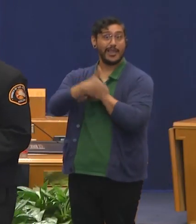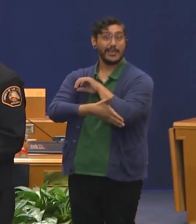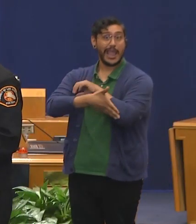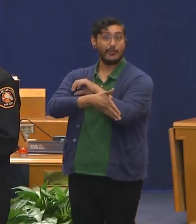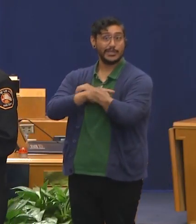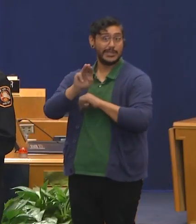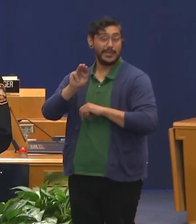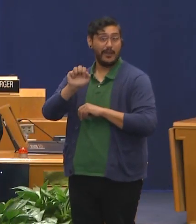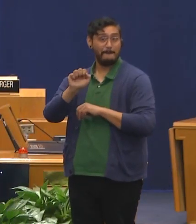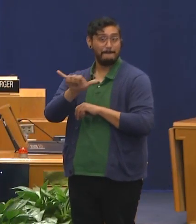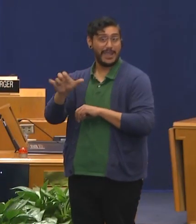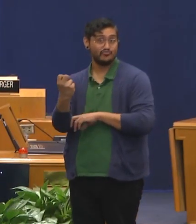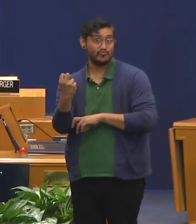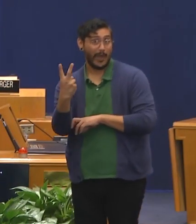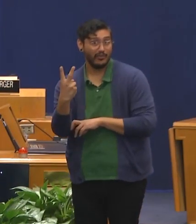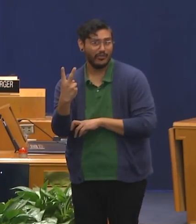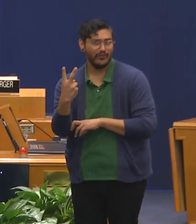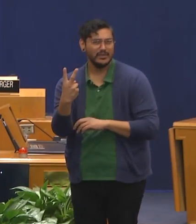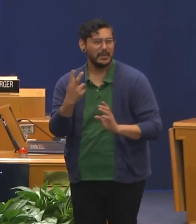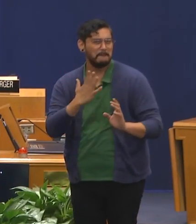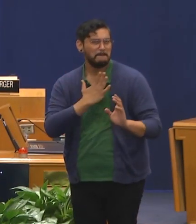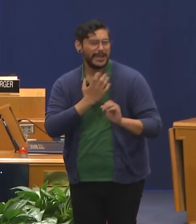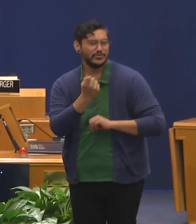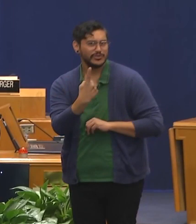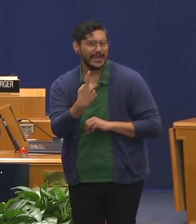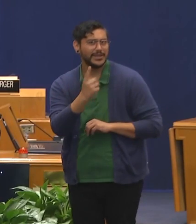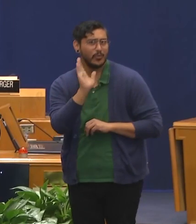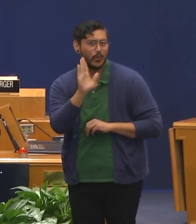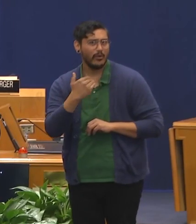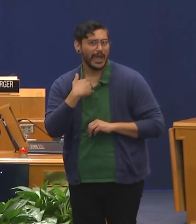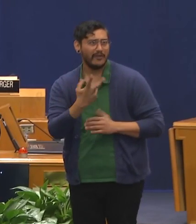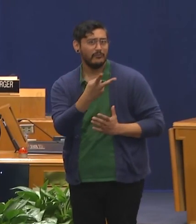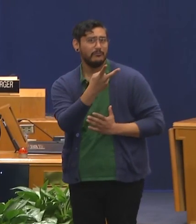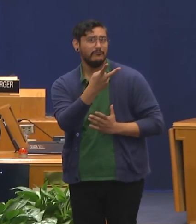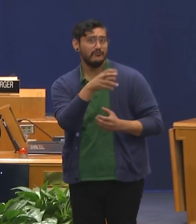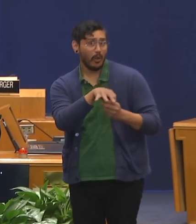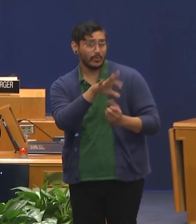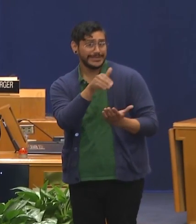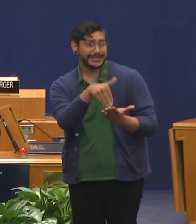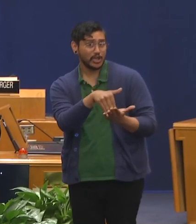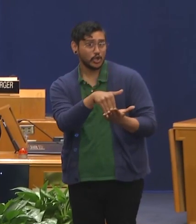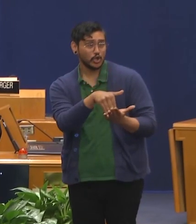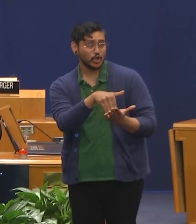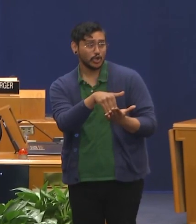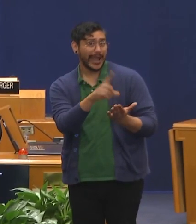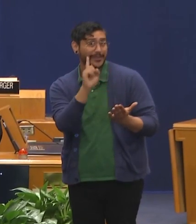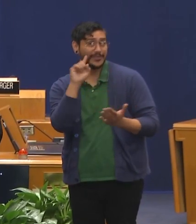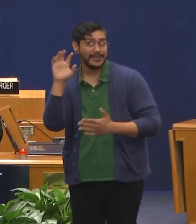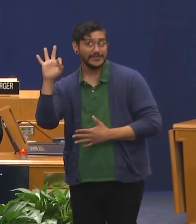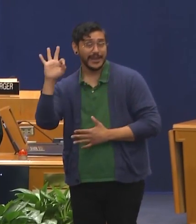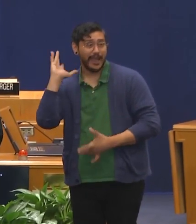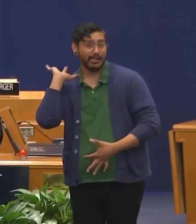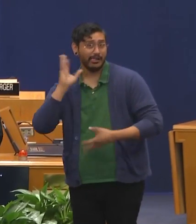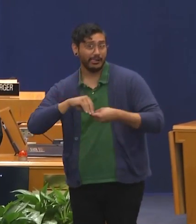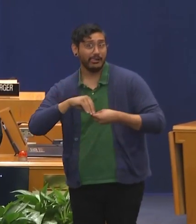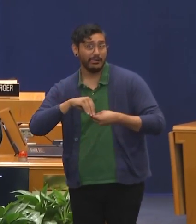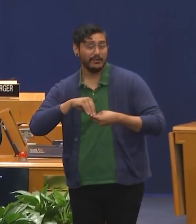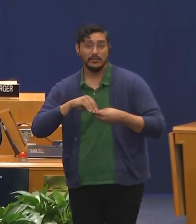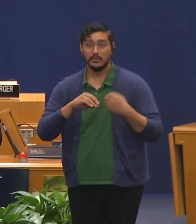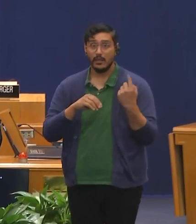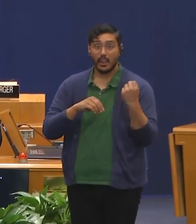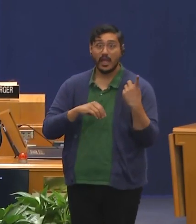12th. And to my knowledge, there's going to be vote centers set up in that election. I think 9 of them all told, 11